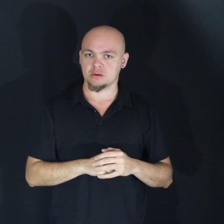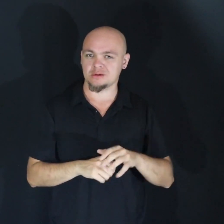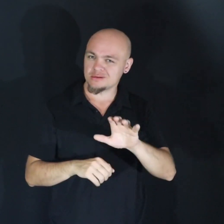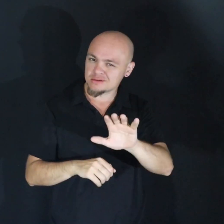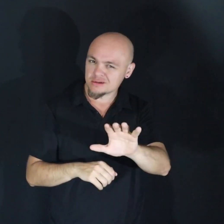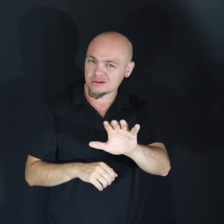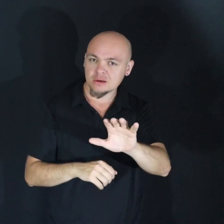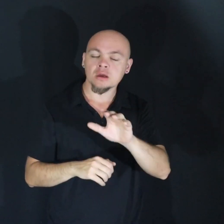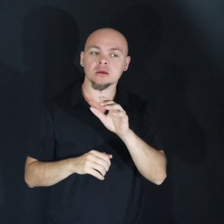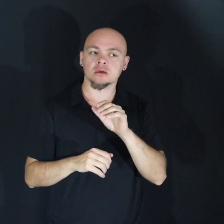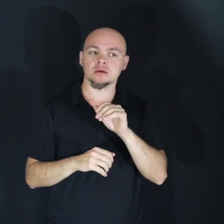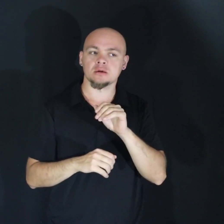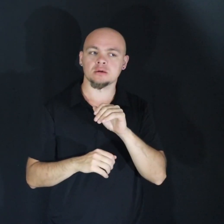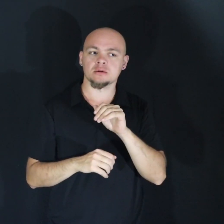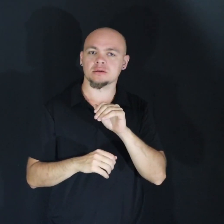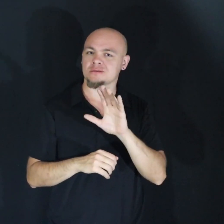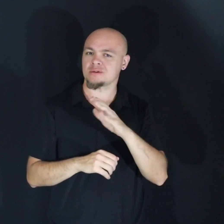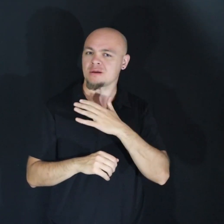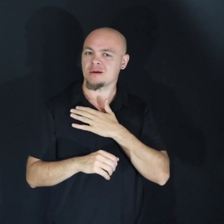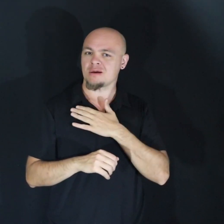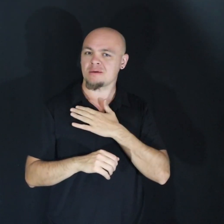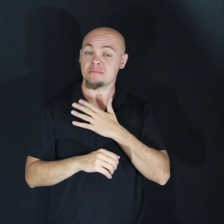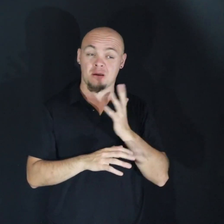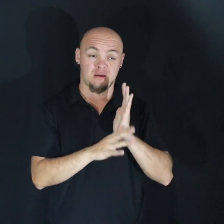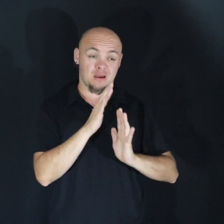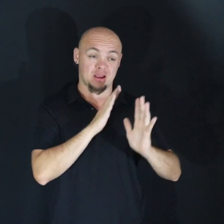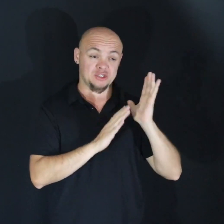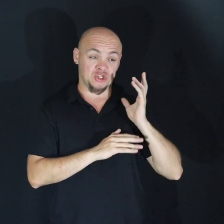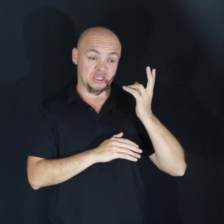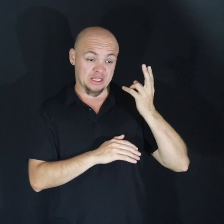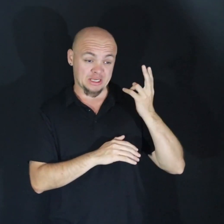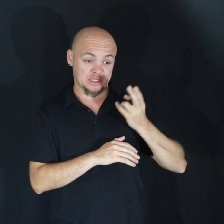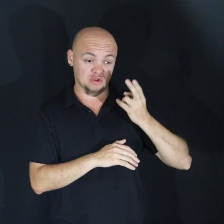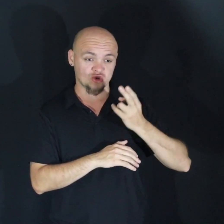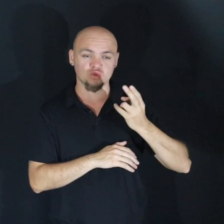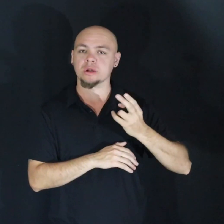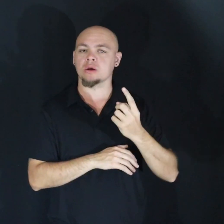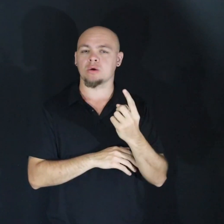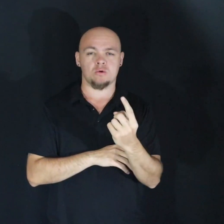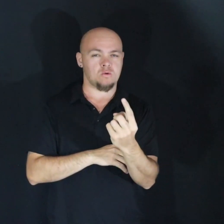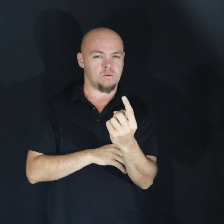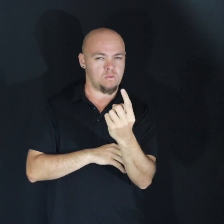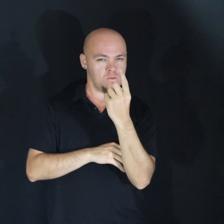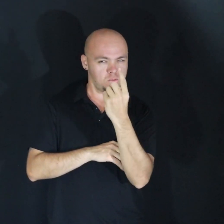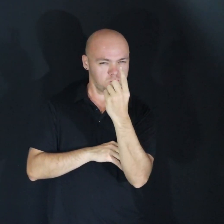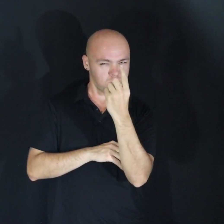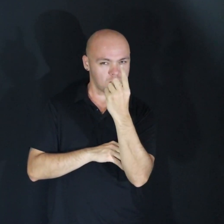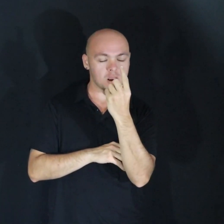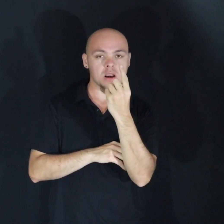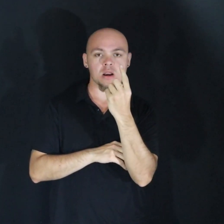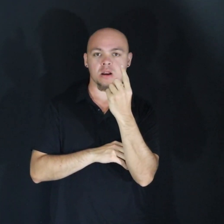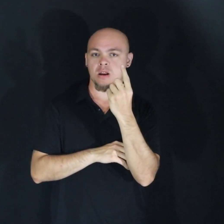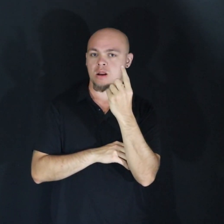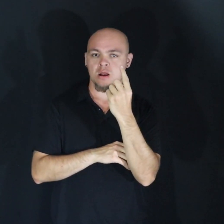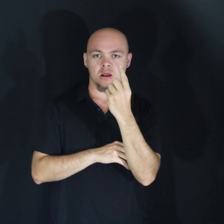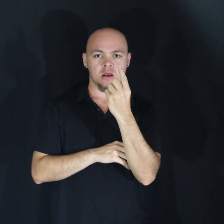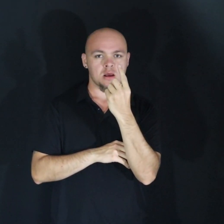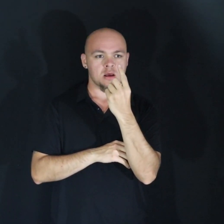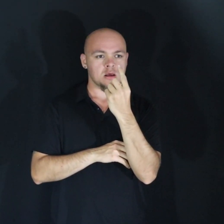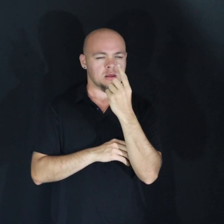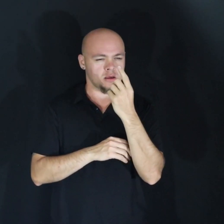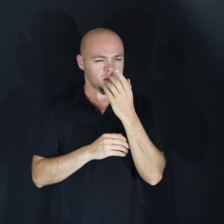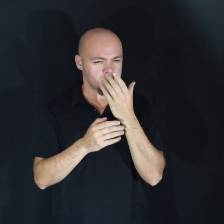Yet, in my ancient history, there is one thing I have never known before.